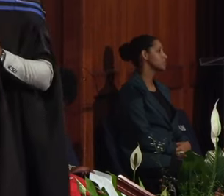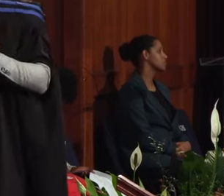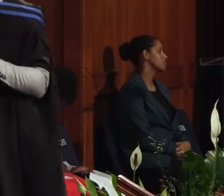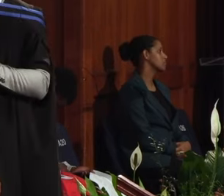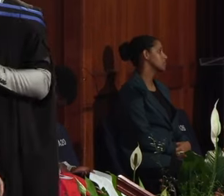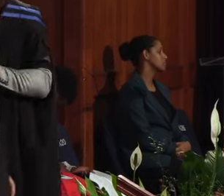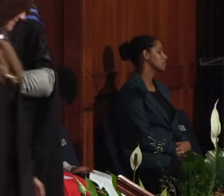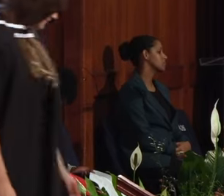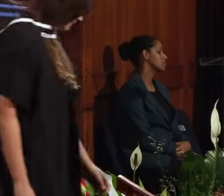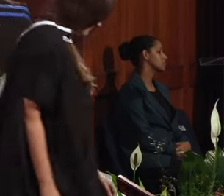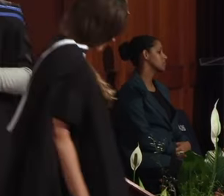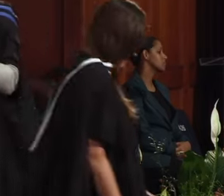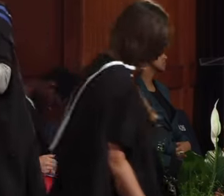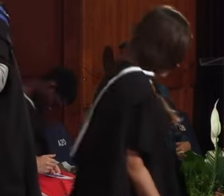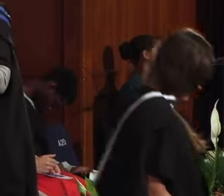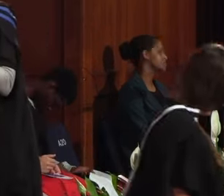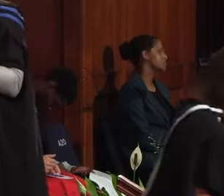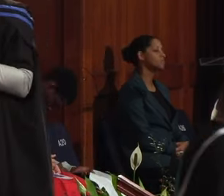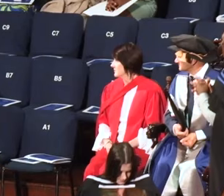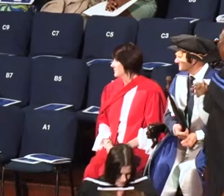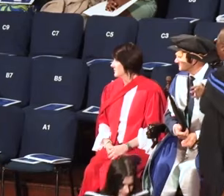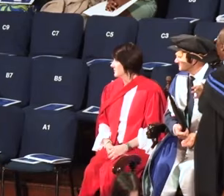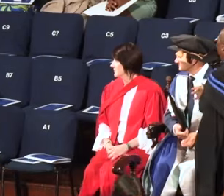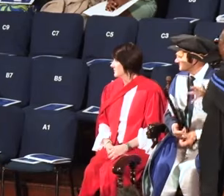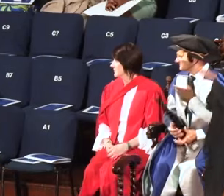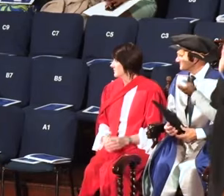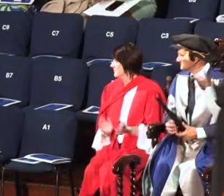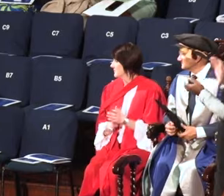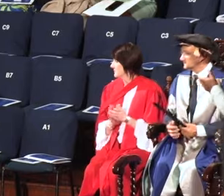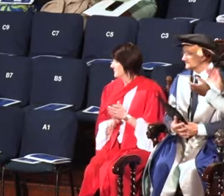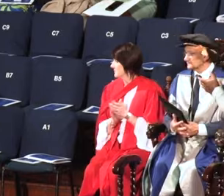For a Master of Architecture with Distinction, Saskia de Bock.